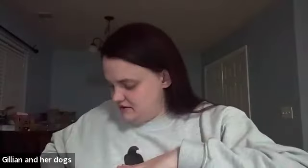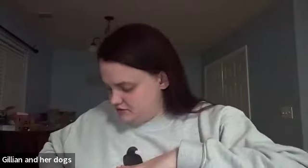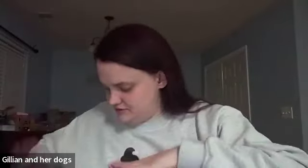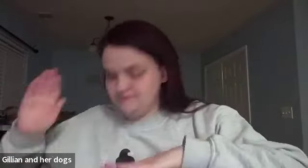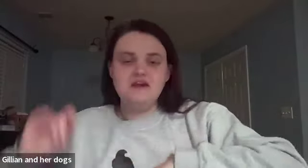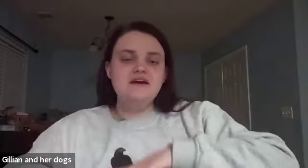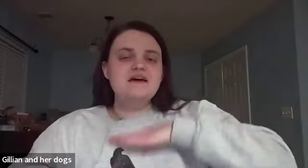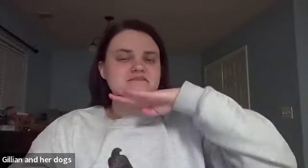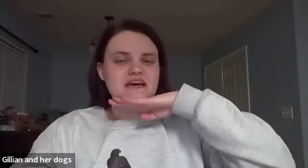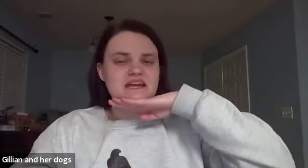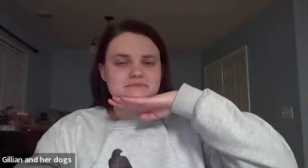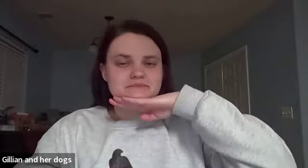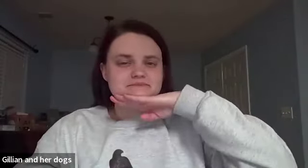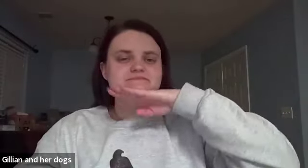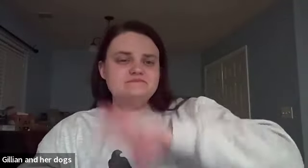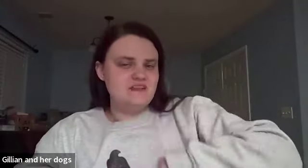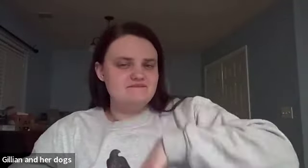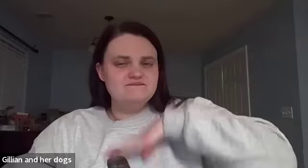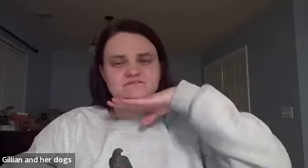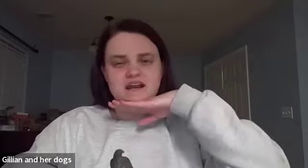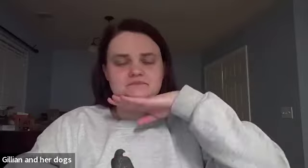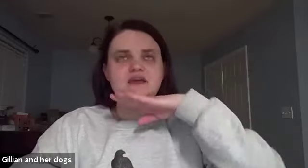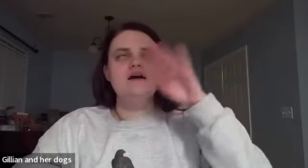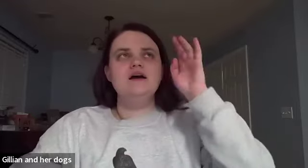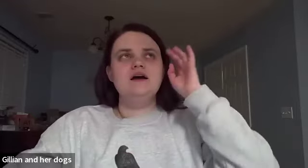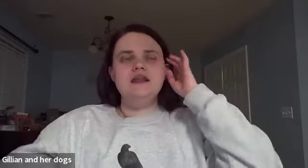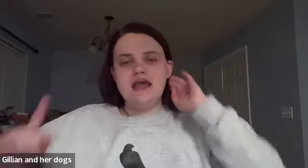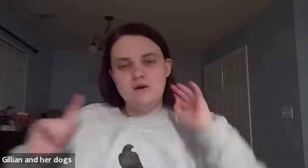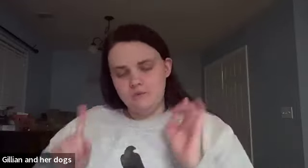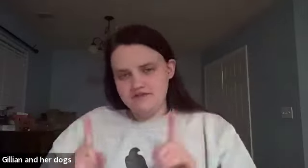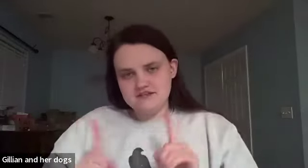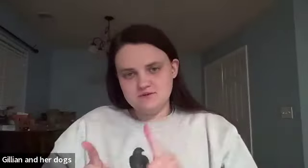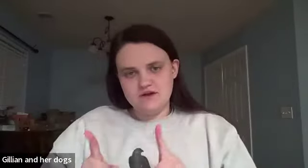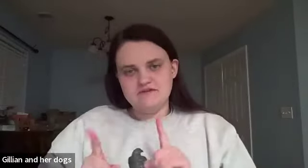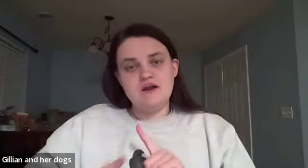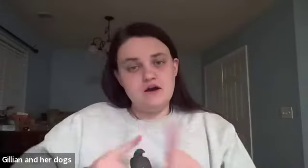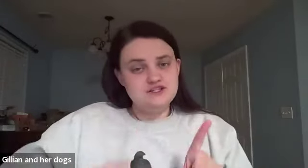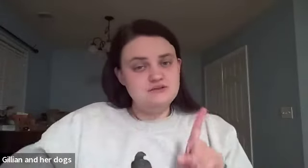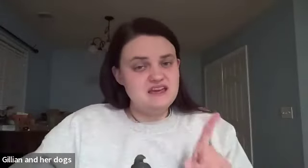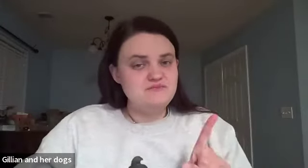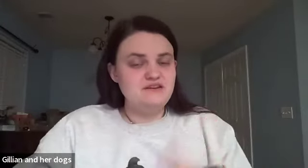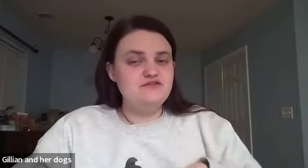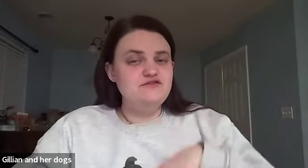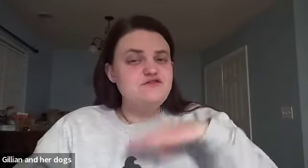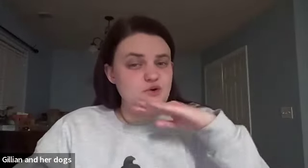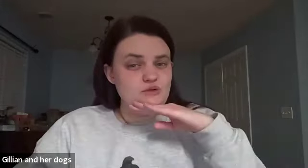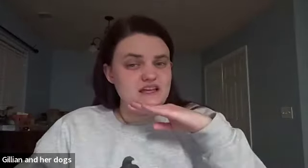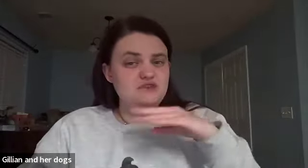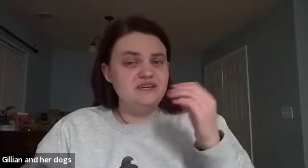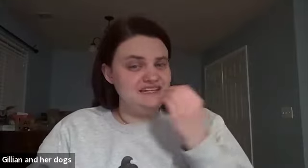no. Fed up. Fed up. Now, with this one, that also can mean full. Like you've